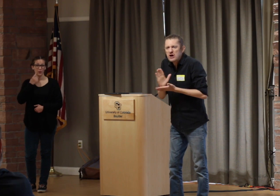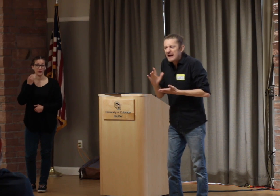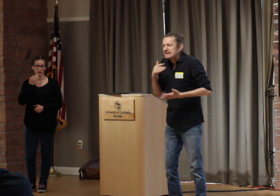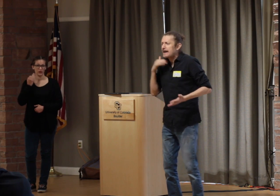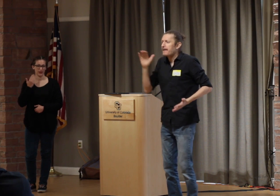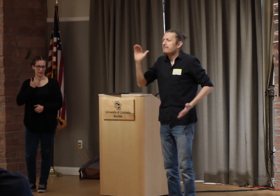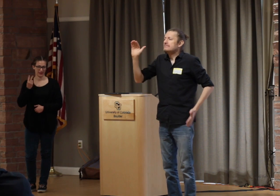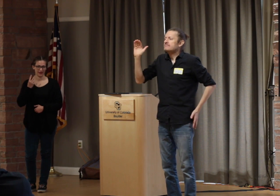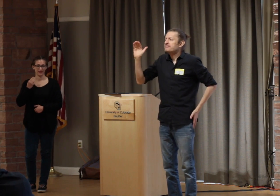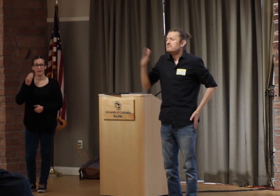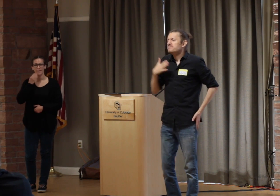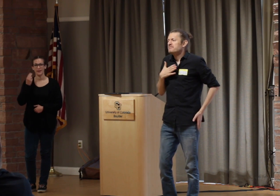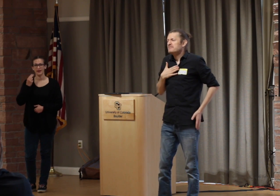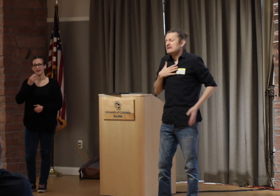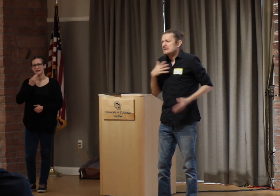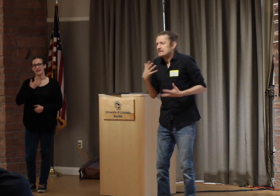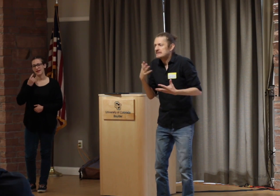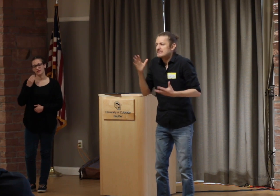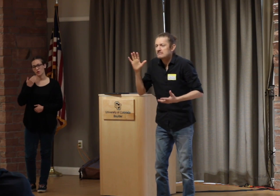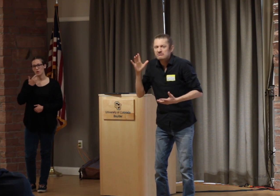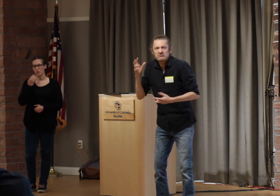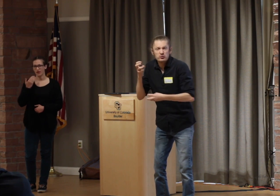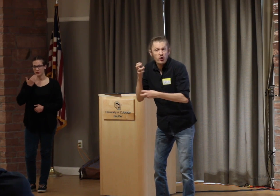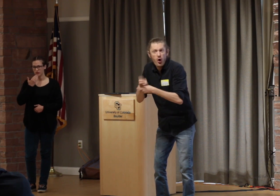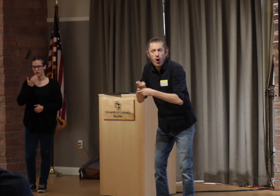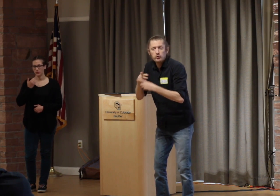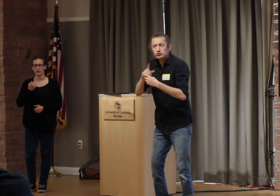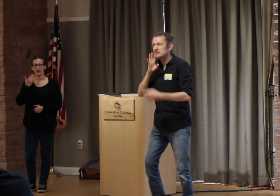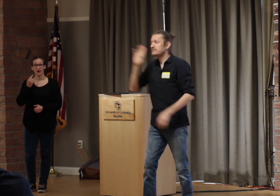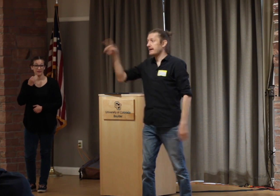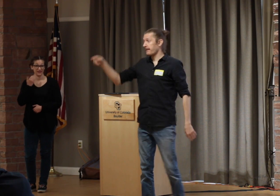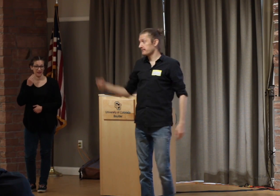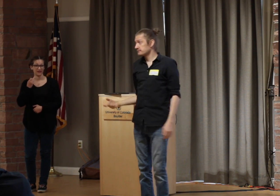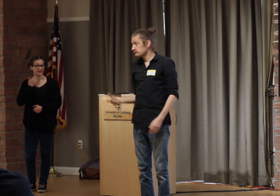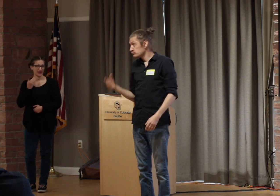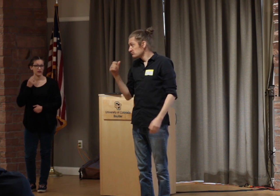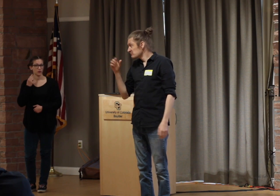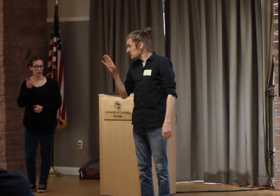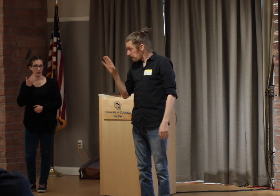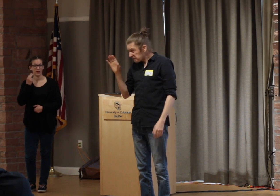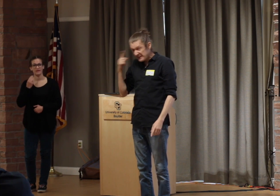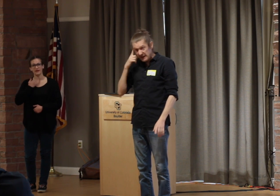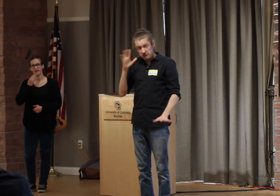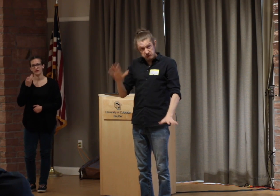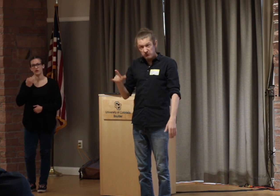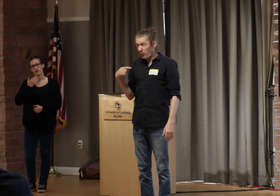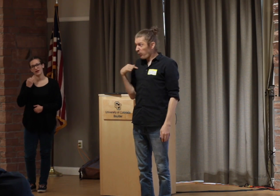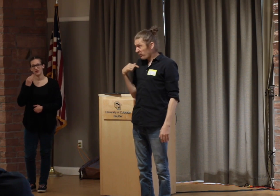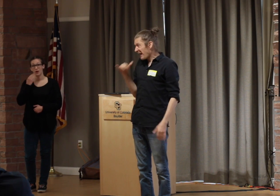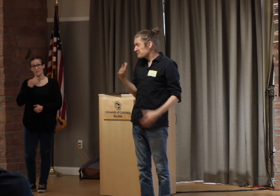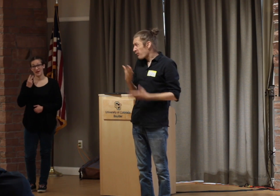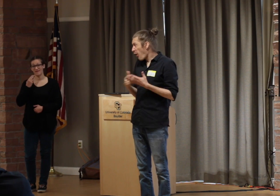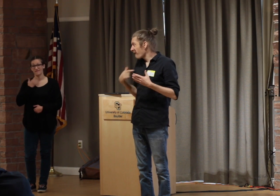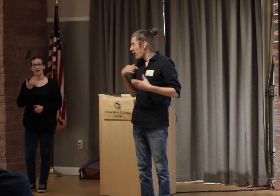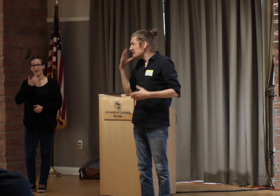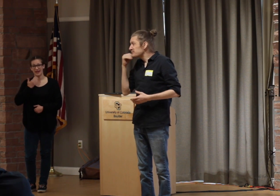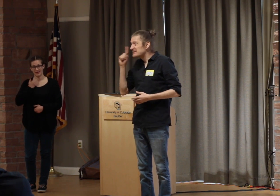bit afraid to pursue something because they don't want to upset the status quo, even if their rights are